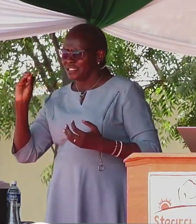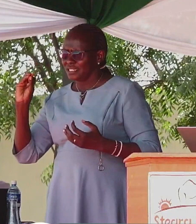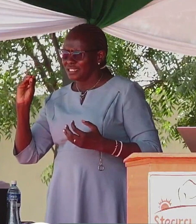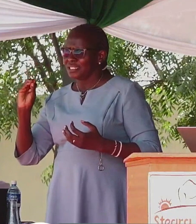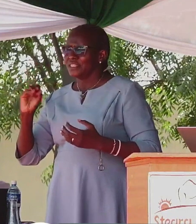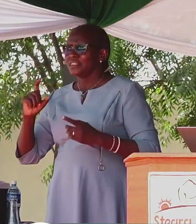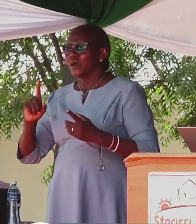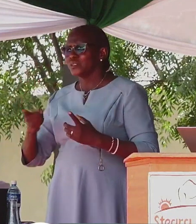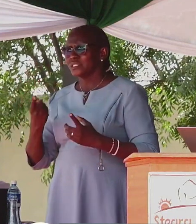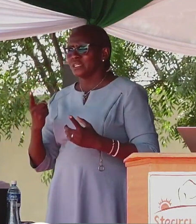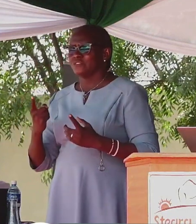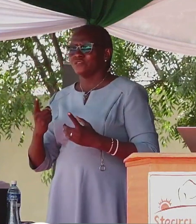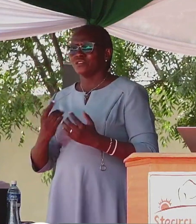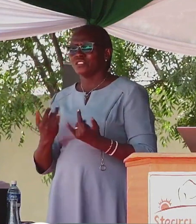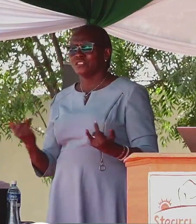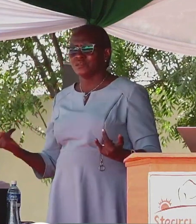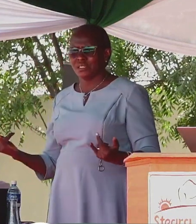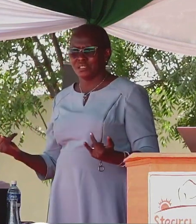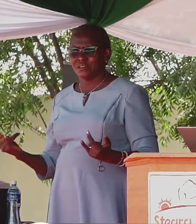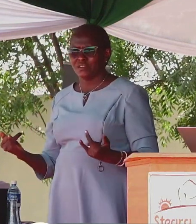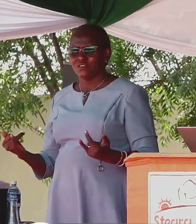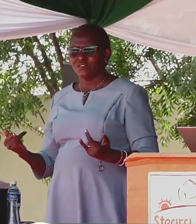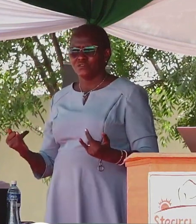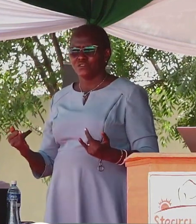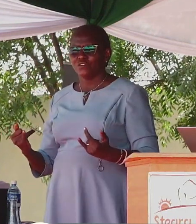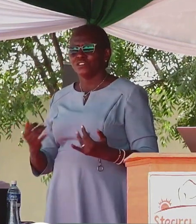learners. For the learners with special